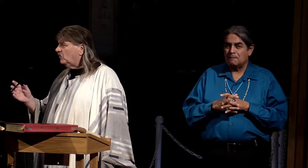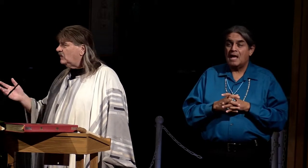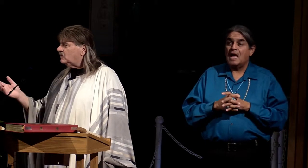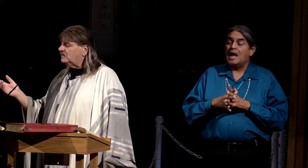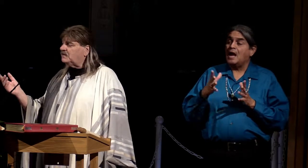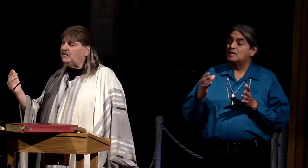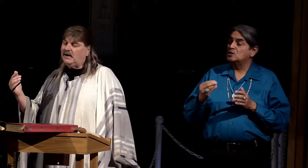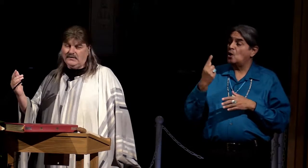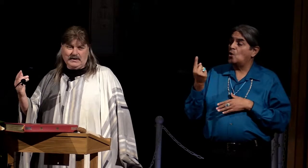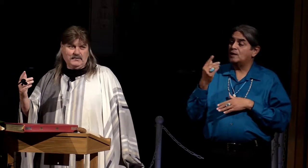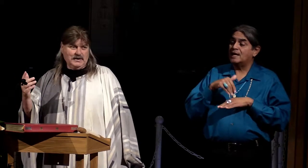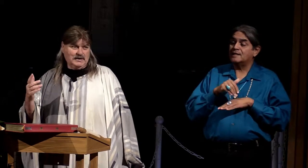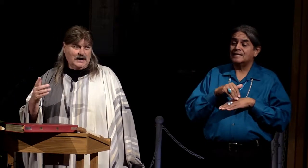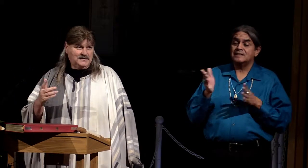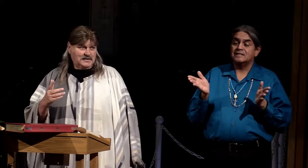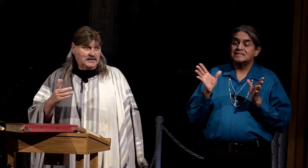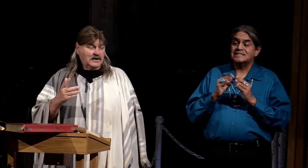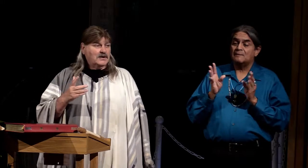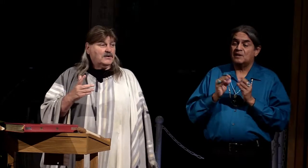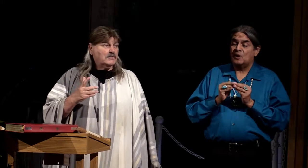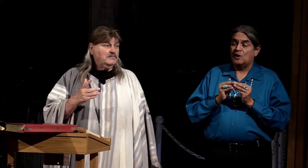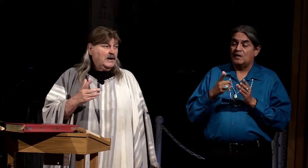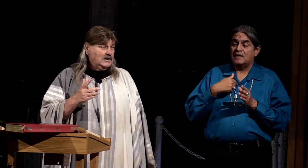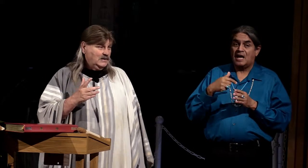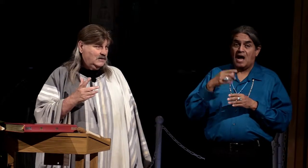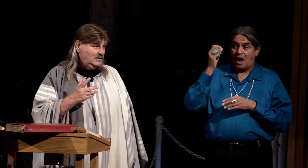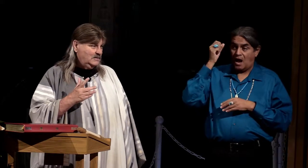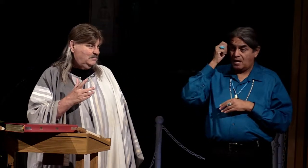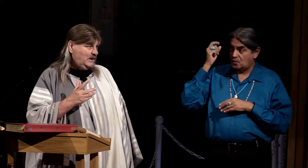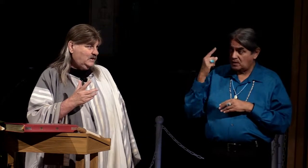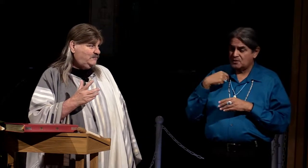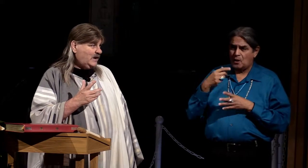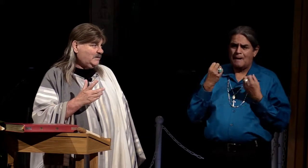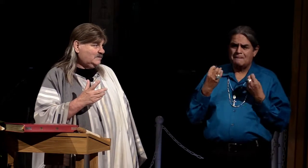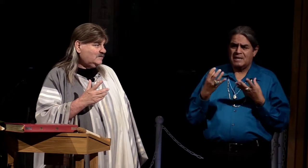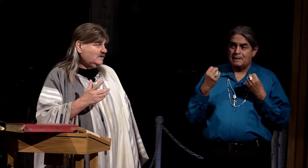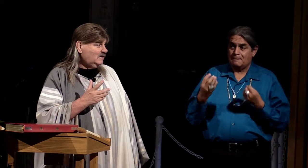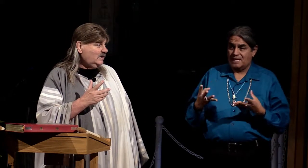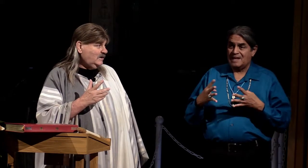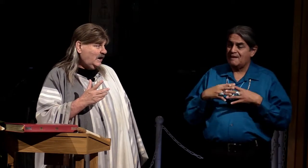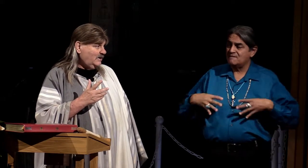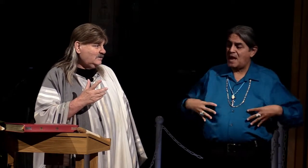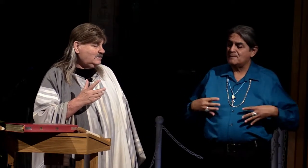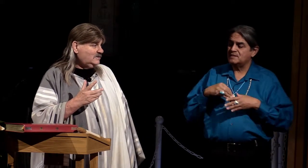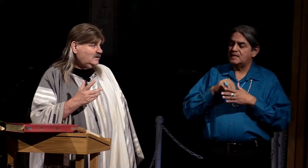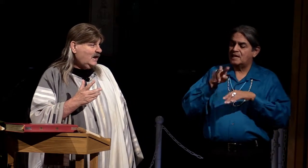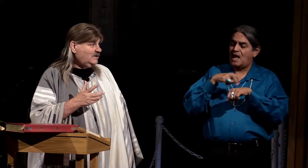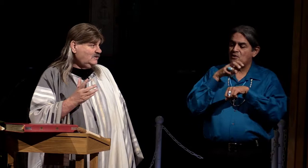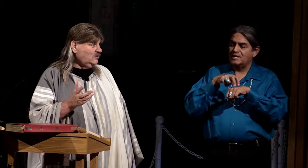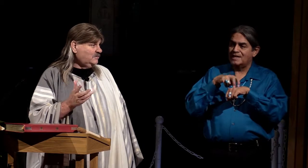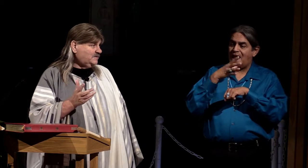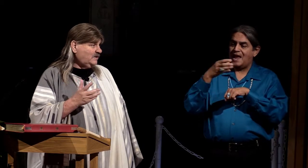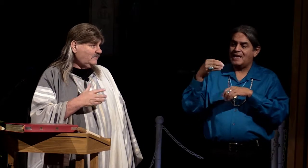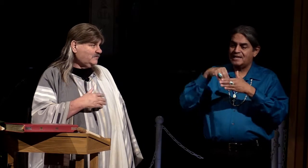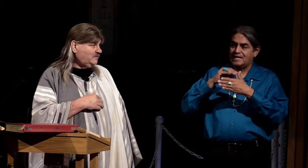And it was only at this seminar that I realized that there were many, many famines in Ireland and